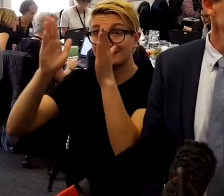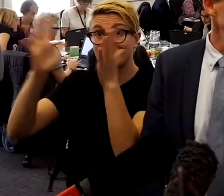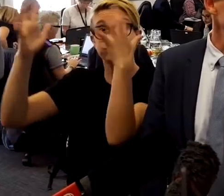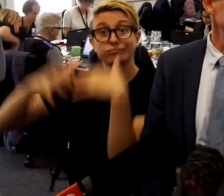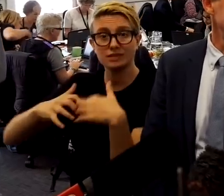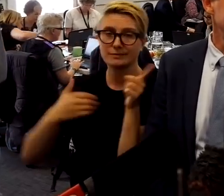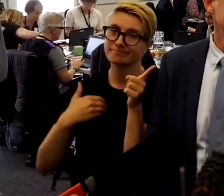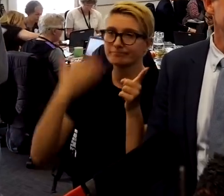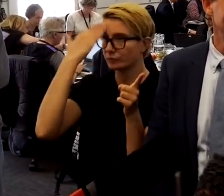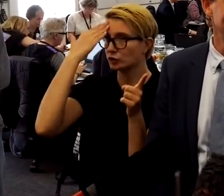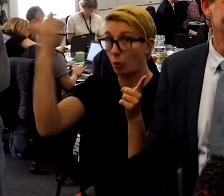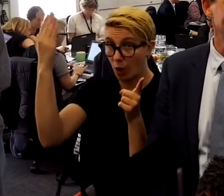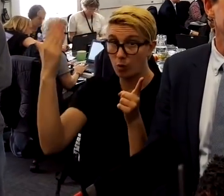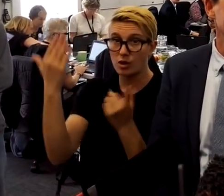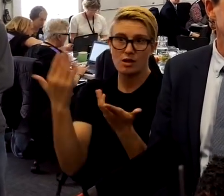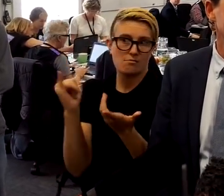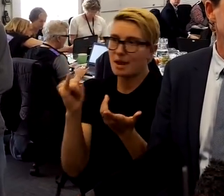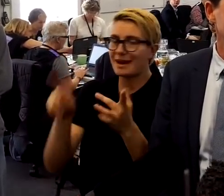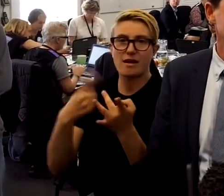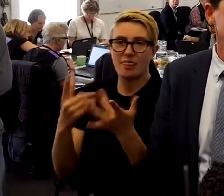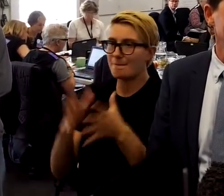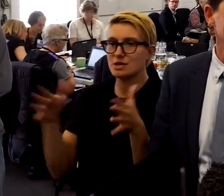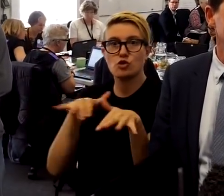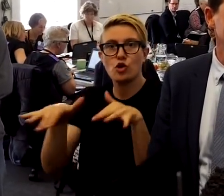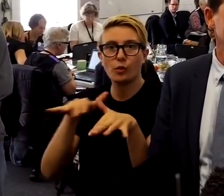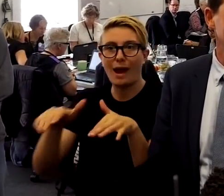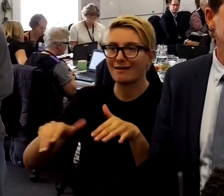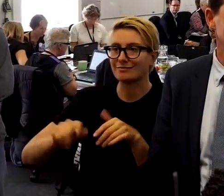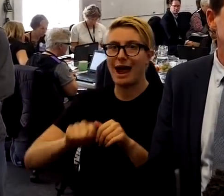Who knows? You know, we get another big aftershock, maybe. You know, we don't know.